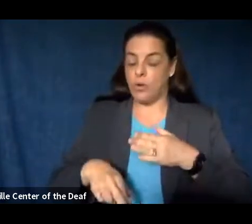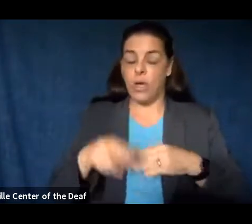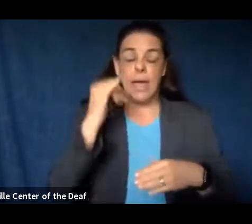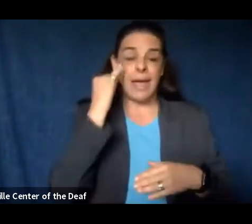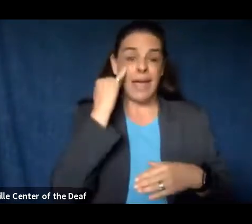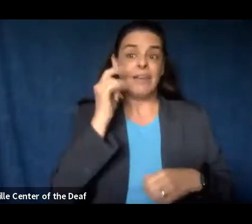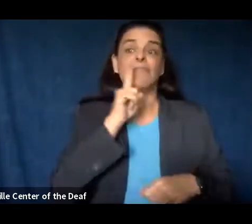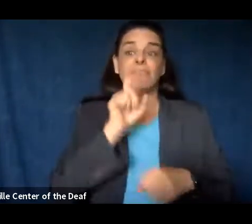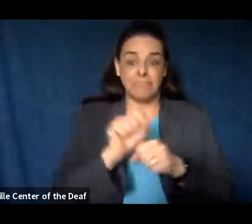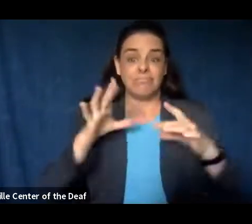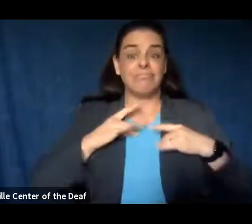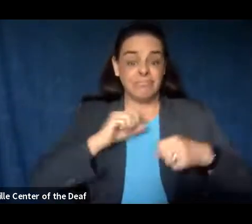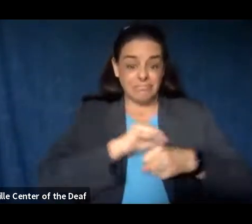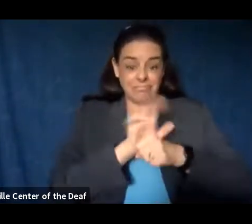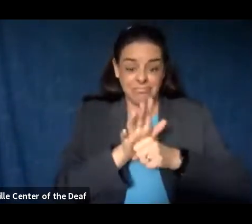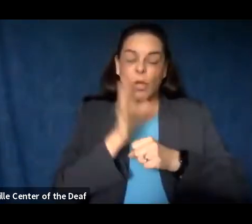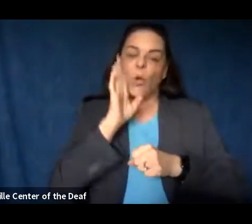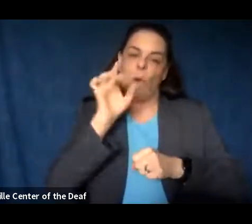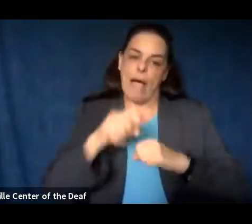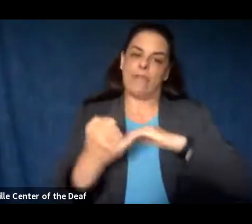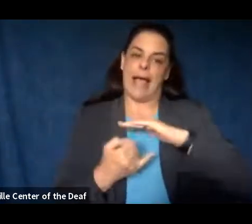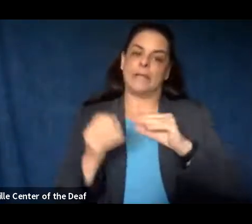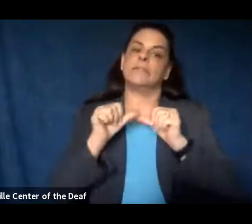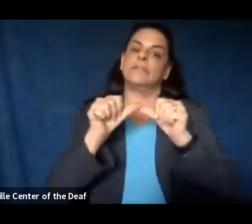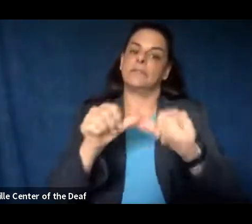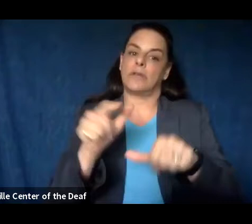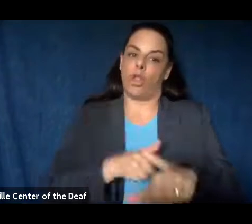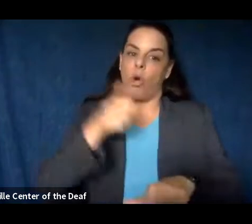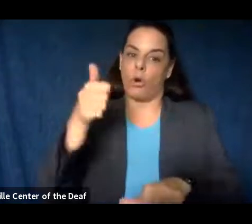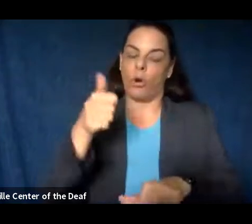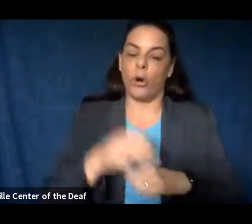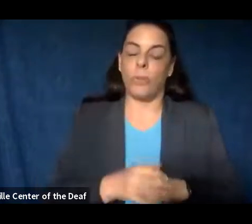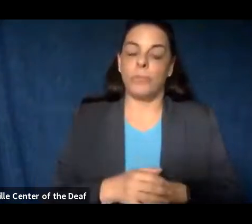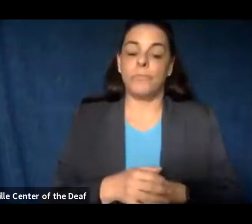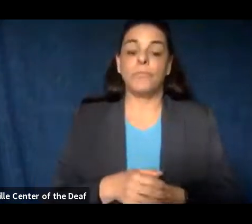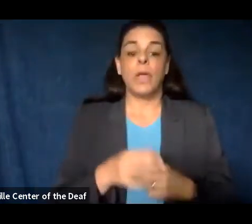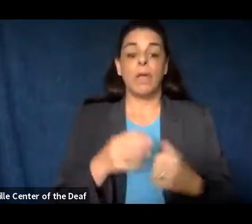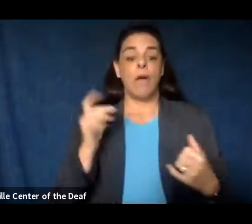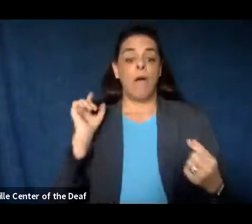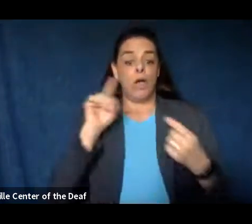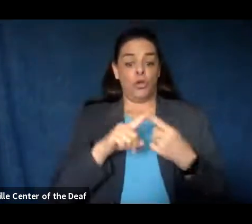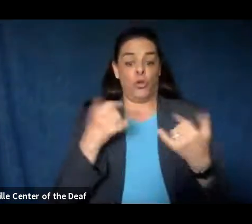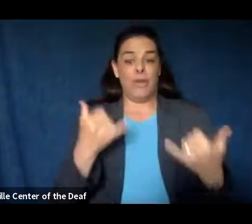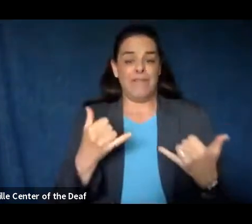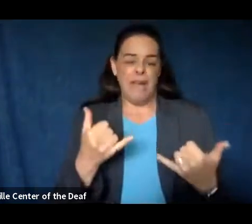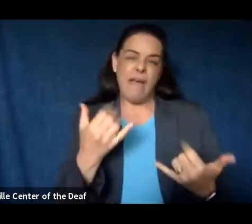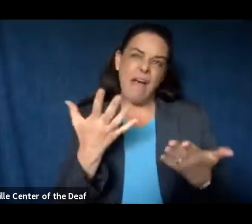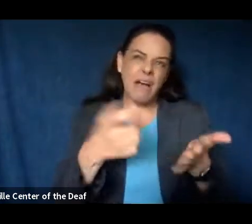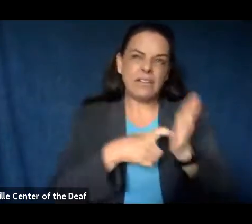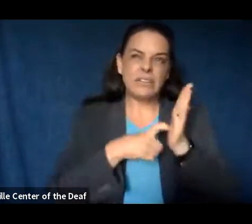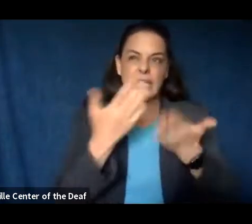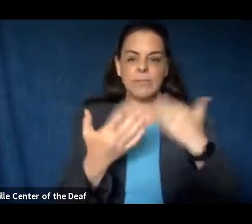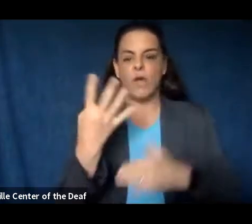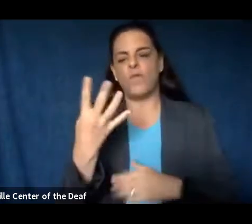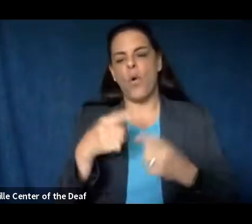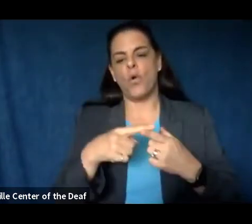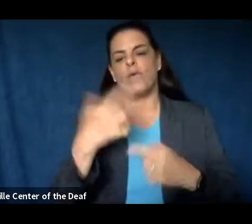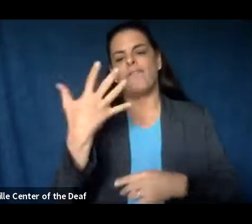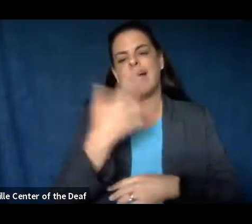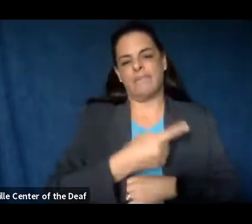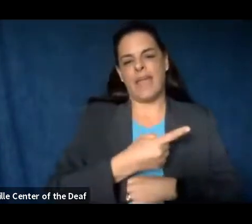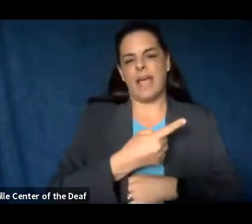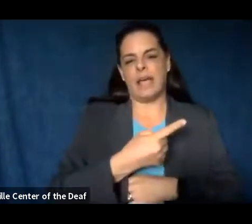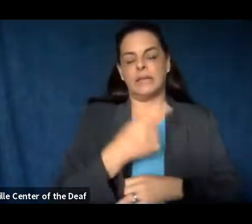needed. To date, it's taking approximately 4 to 5 days for results to come back from the lab. We